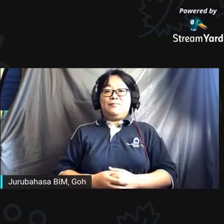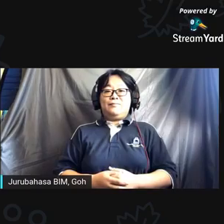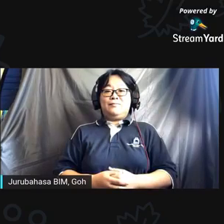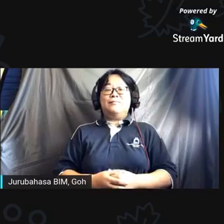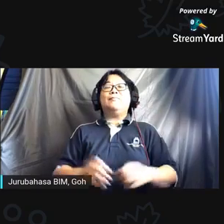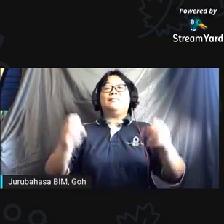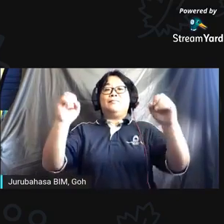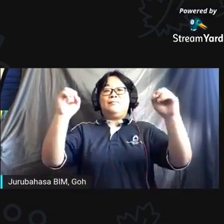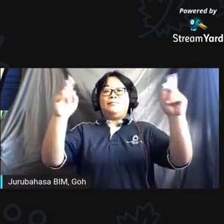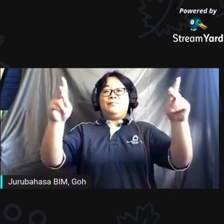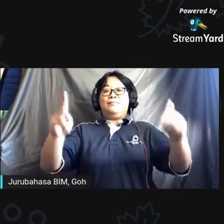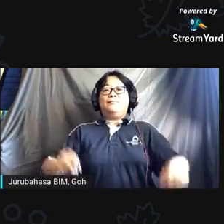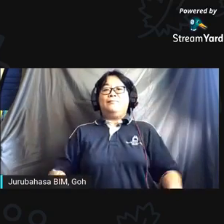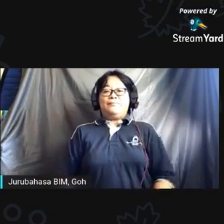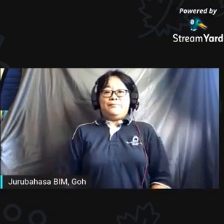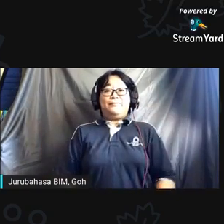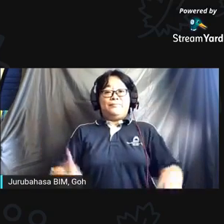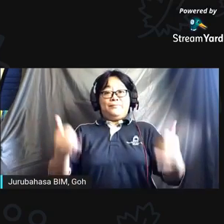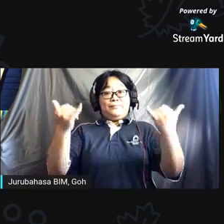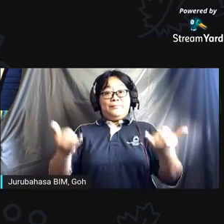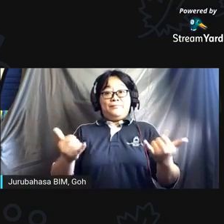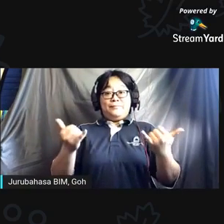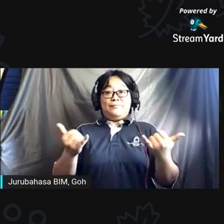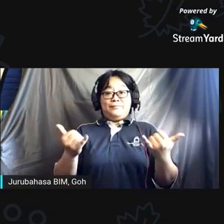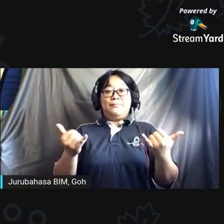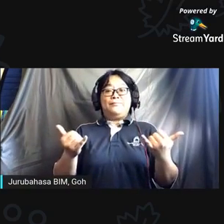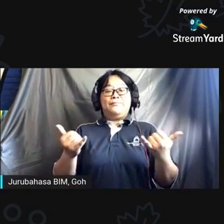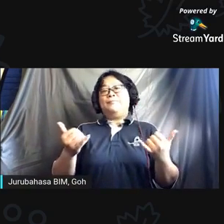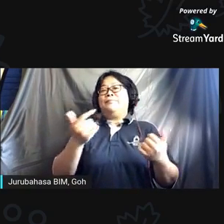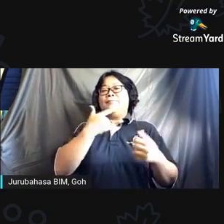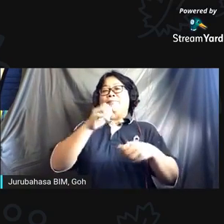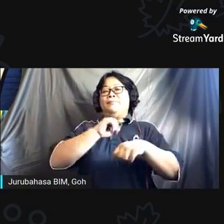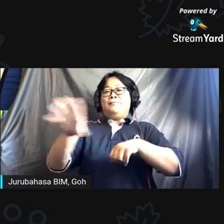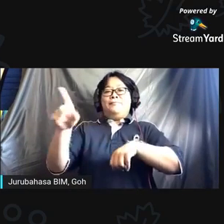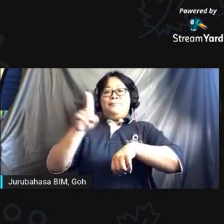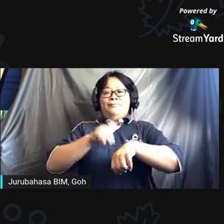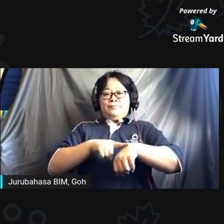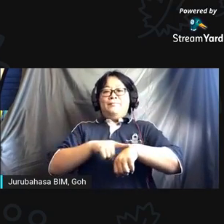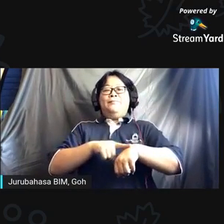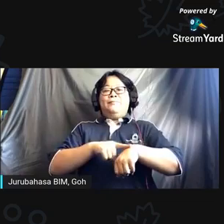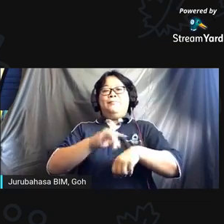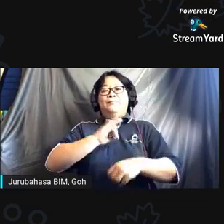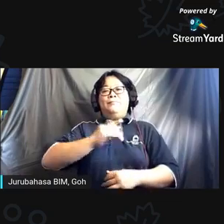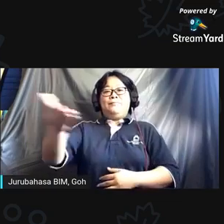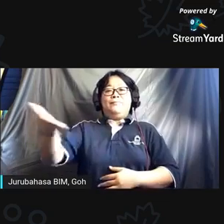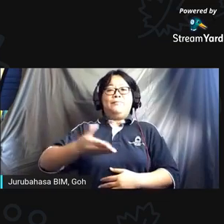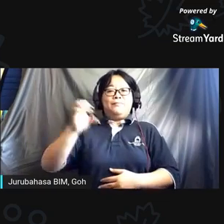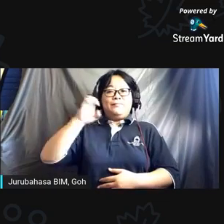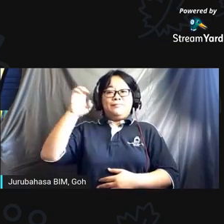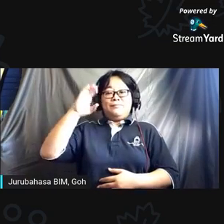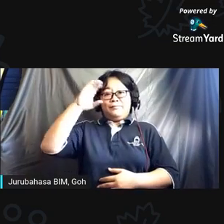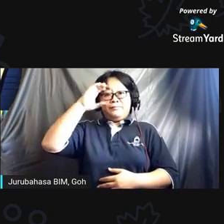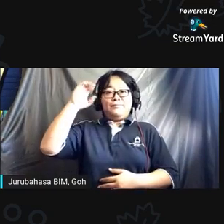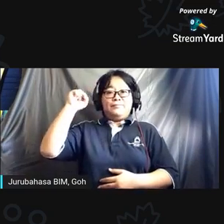Okay, now, without further ado, I would like to invite Encik Sazali.